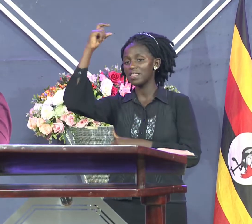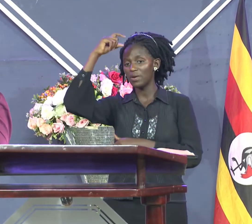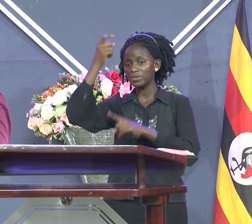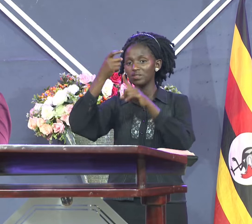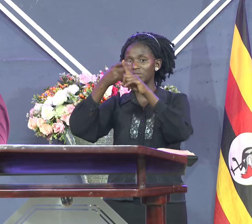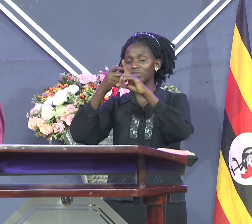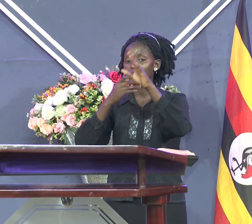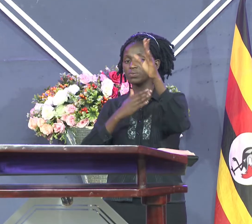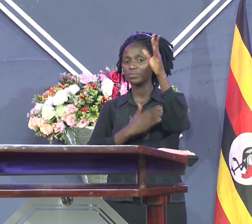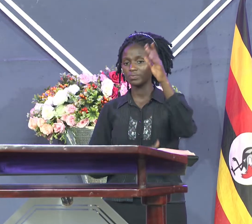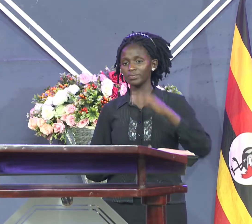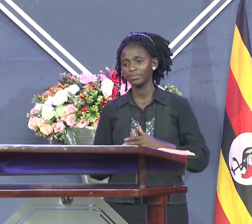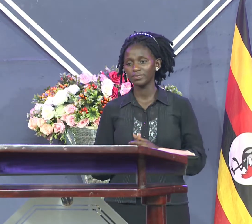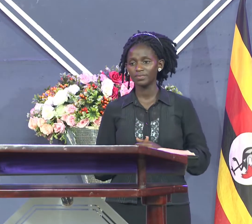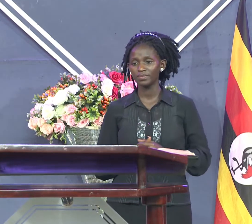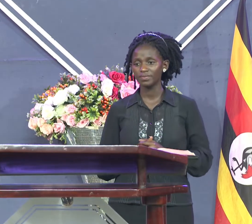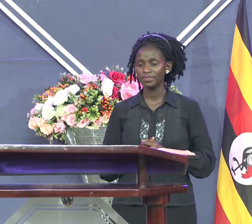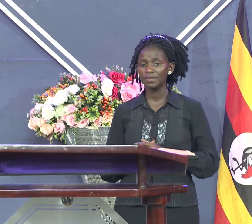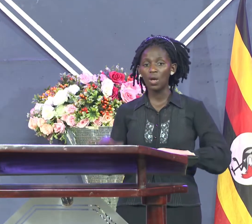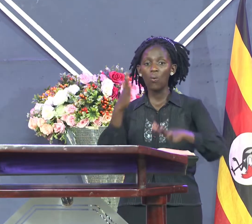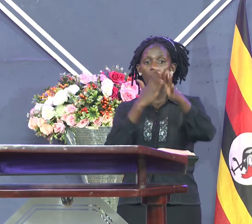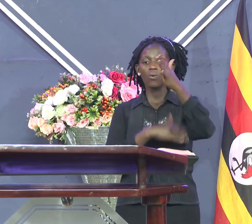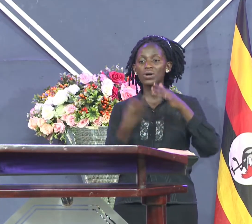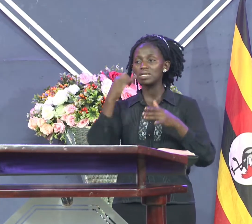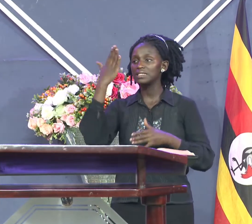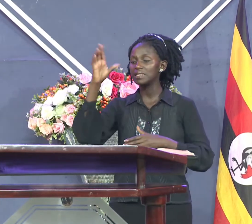so that you attain wisdom.